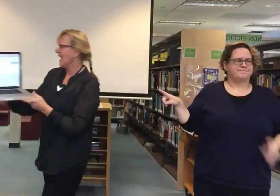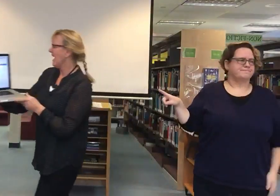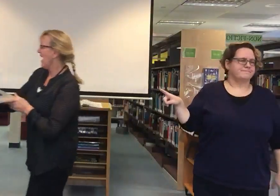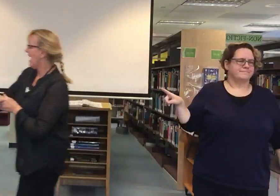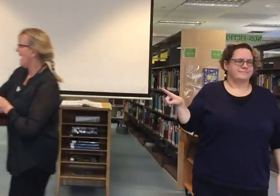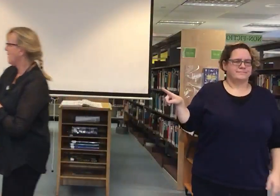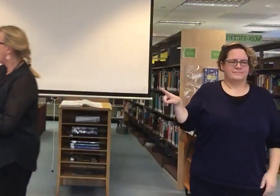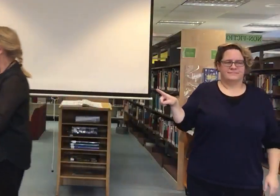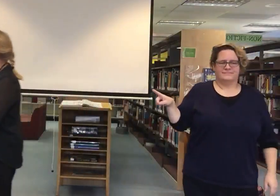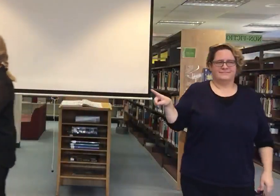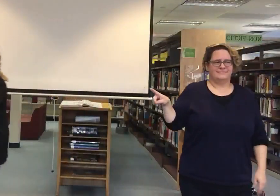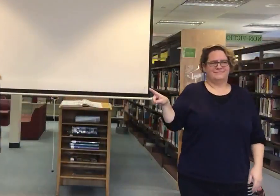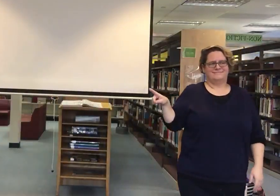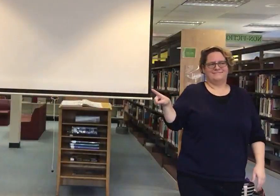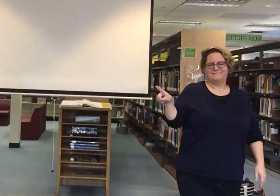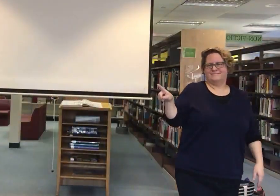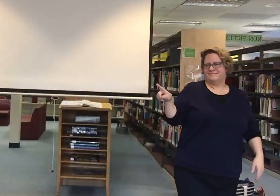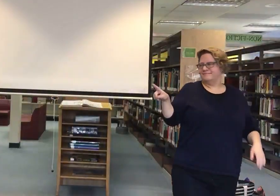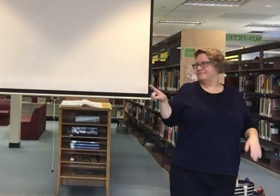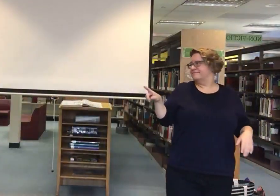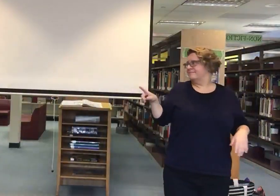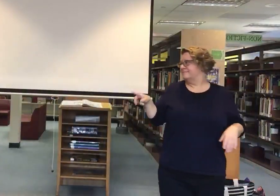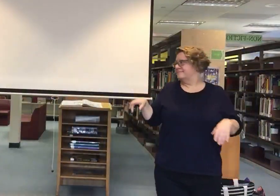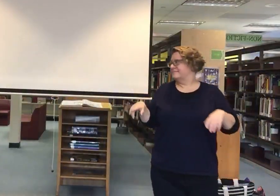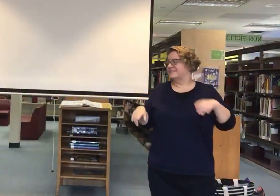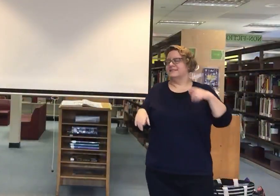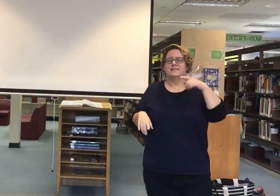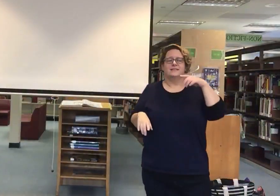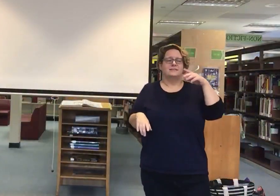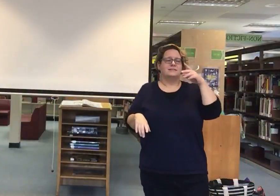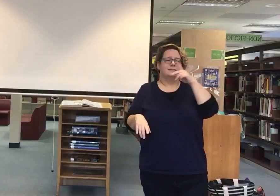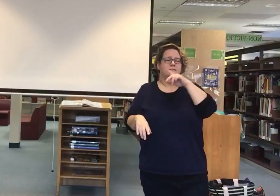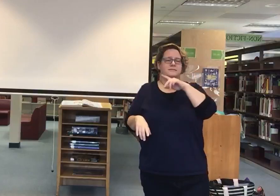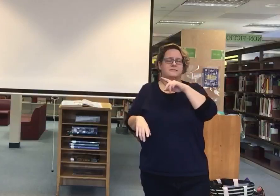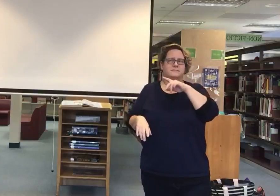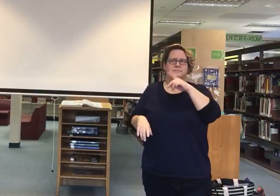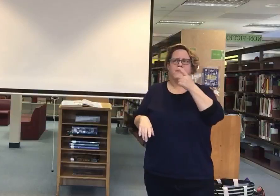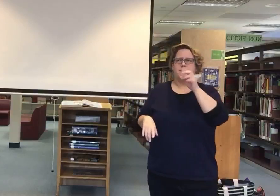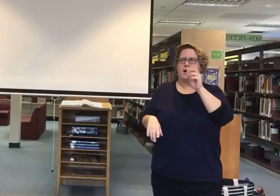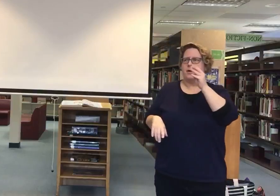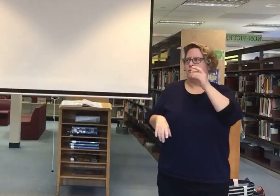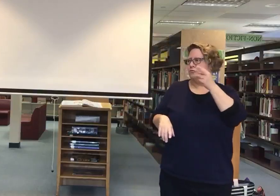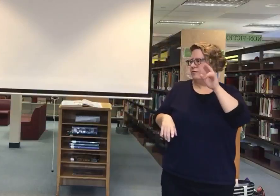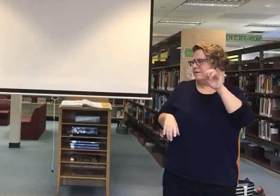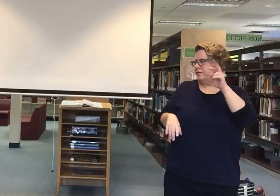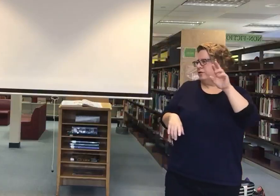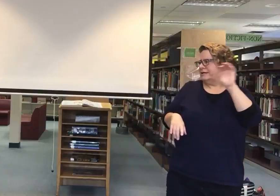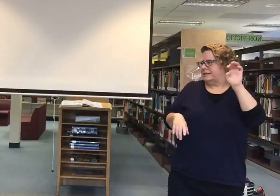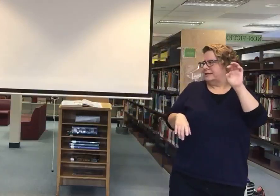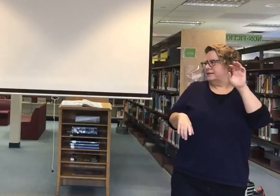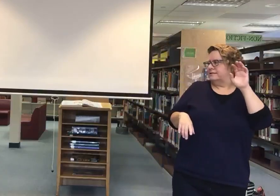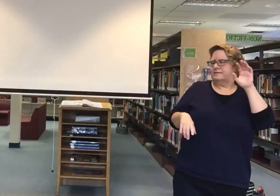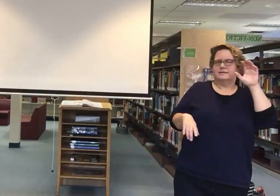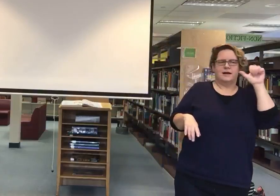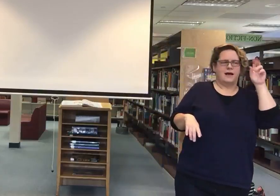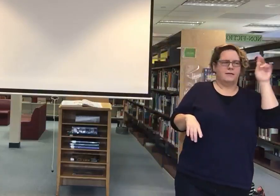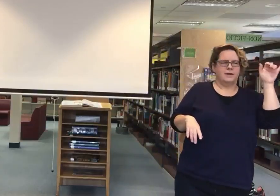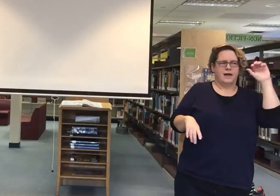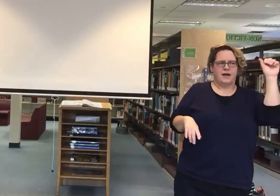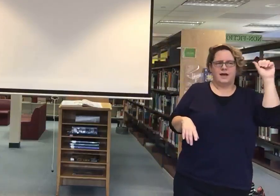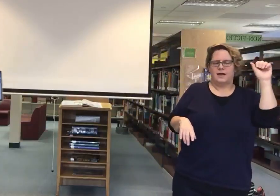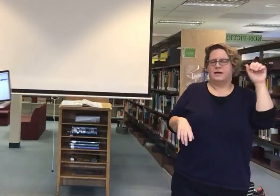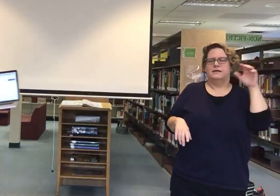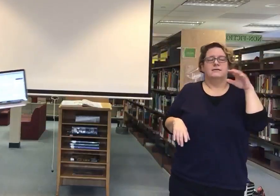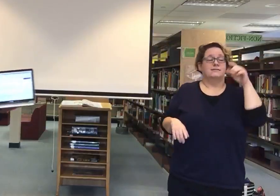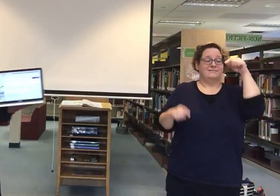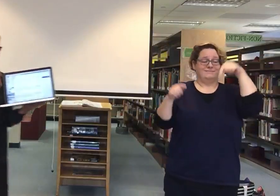has, Powell River E, Abbotsford A, and at the bottom, it has